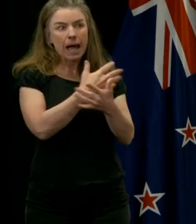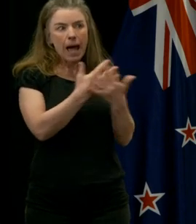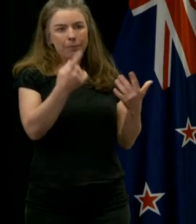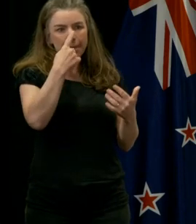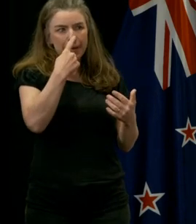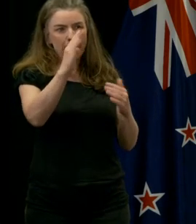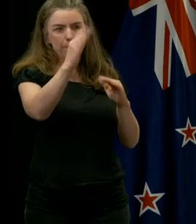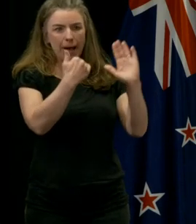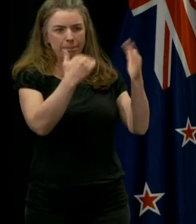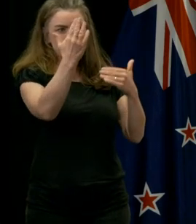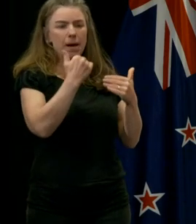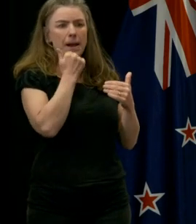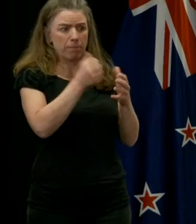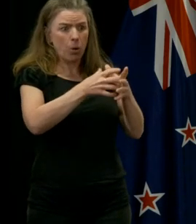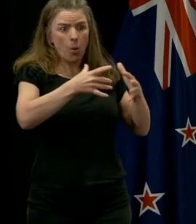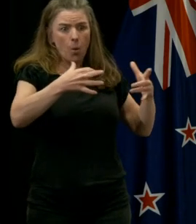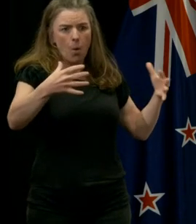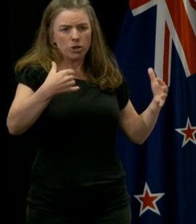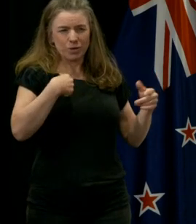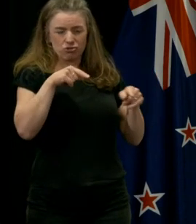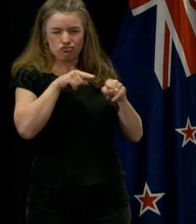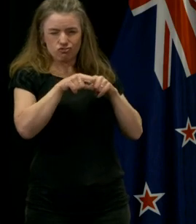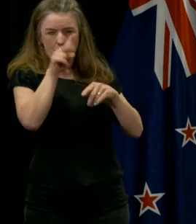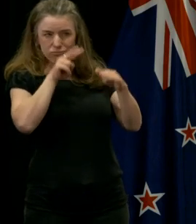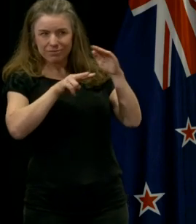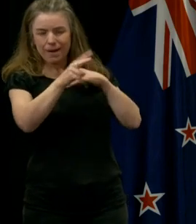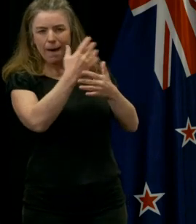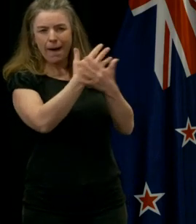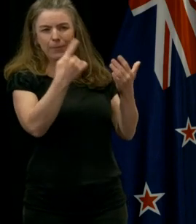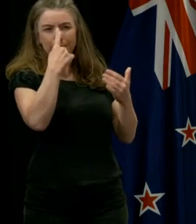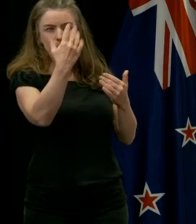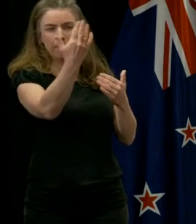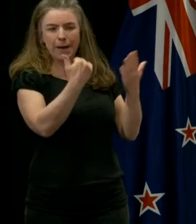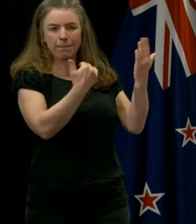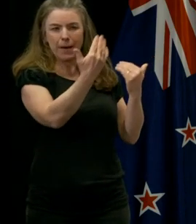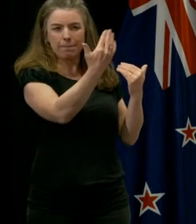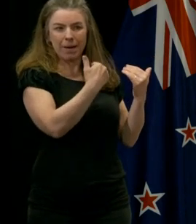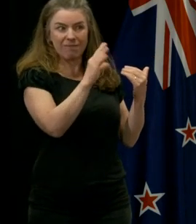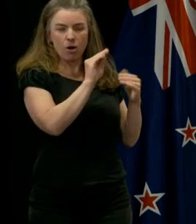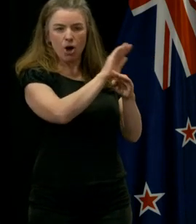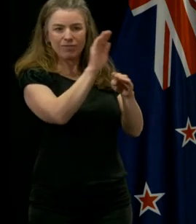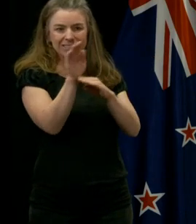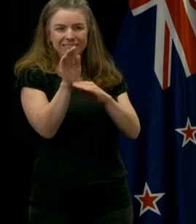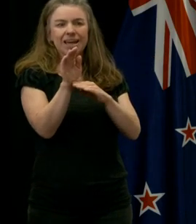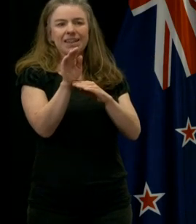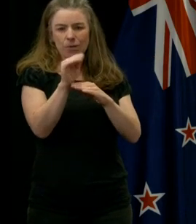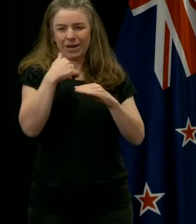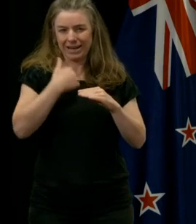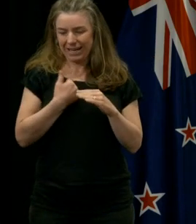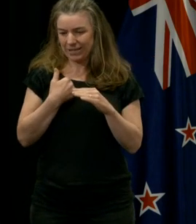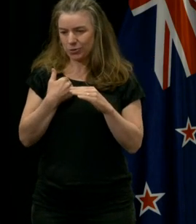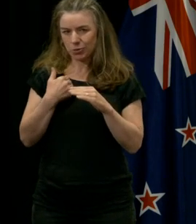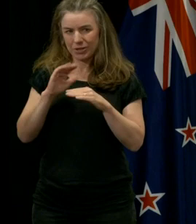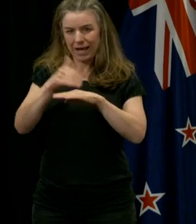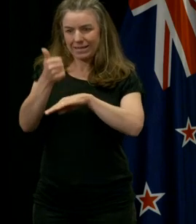New Zealanders. So we're working hard to try and anticipate the numbers that we will be dealing with, and then to build a solution around